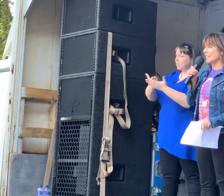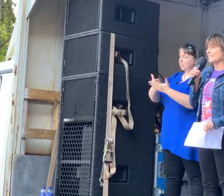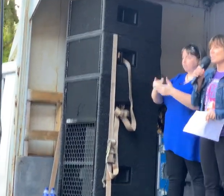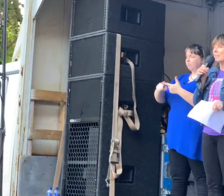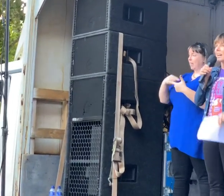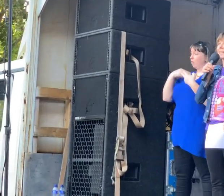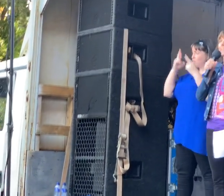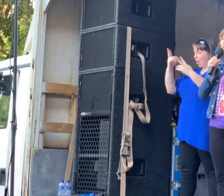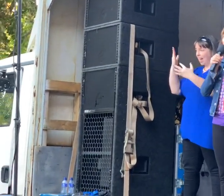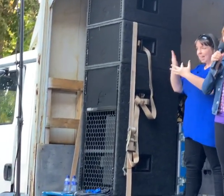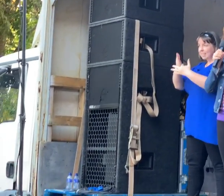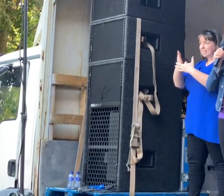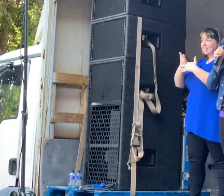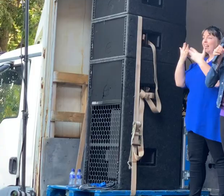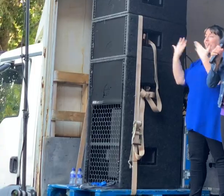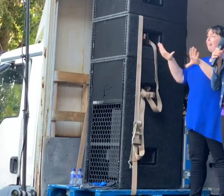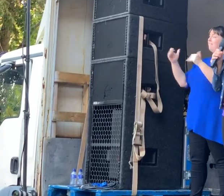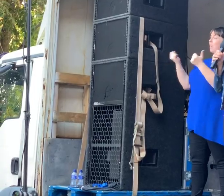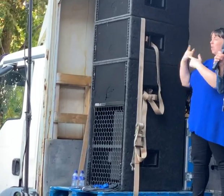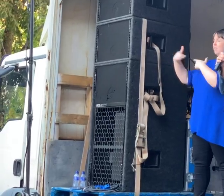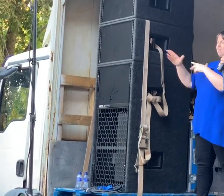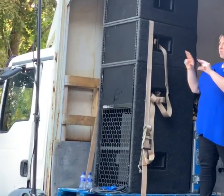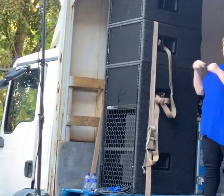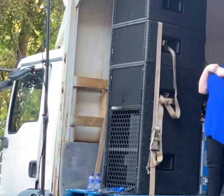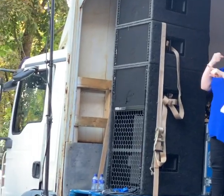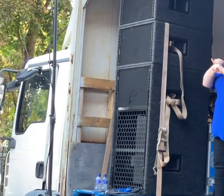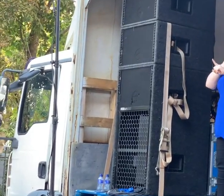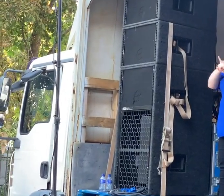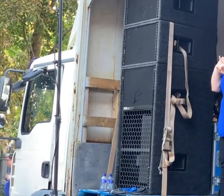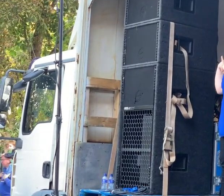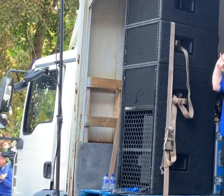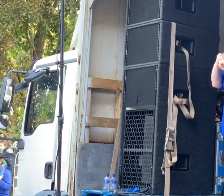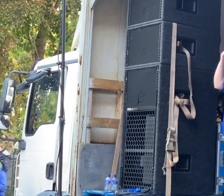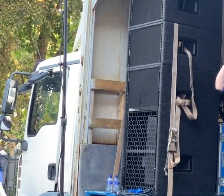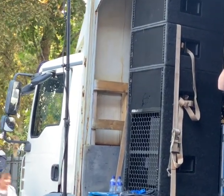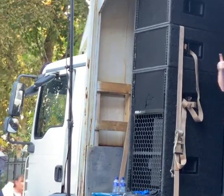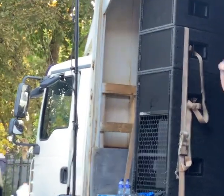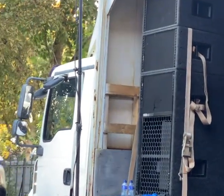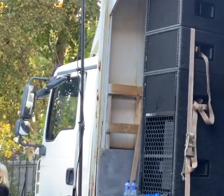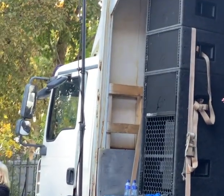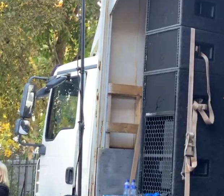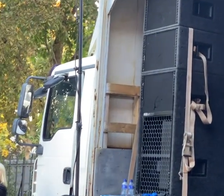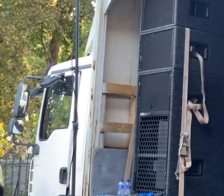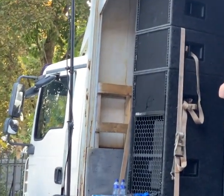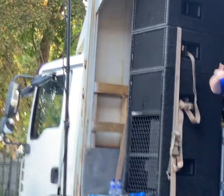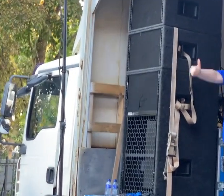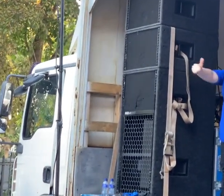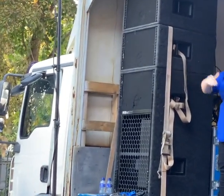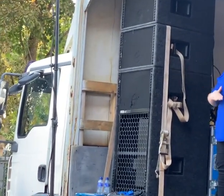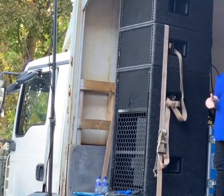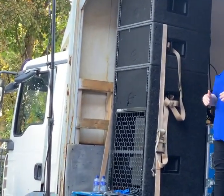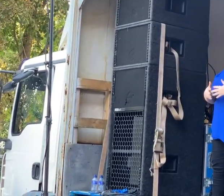right access, we can't leave anyone behind. That's how this campaign was run, and we're going to continue.